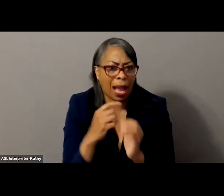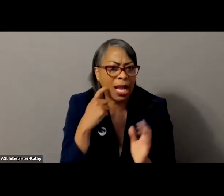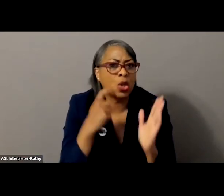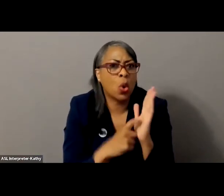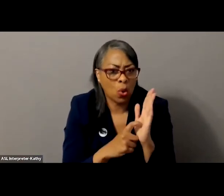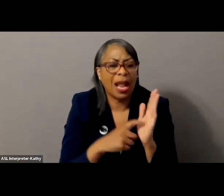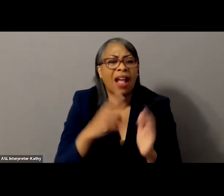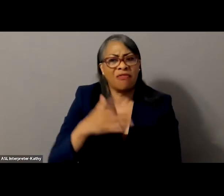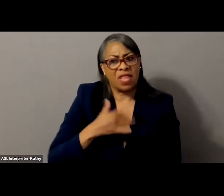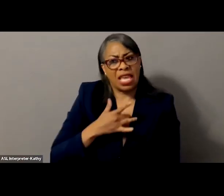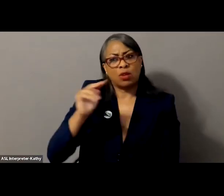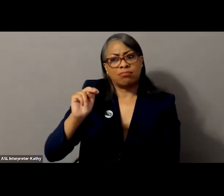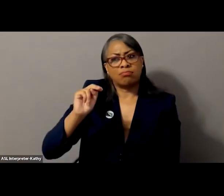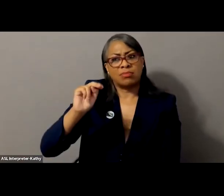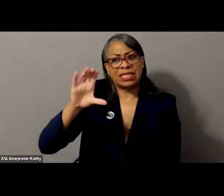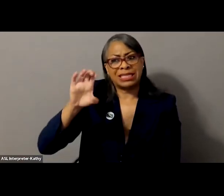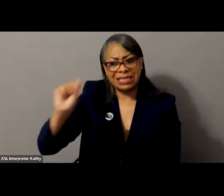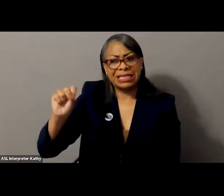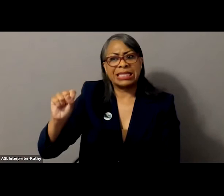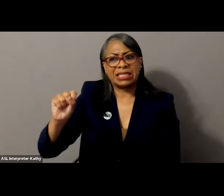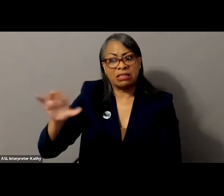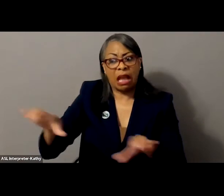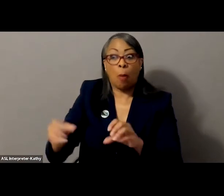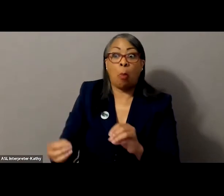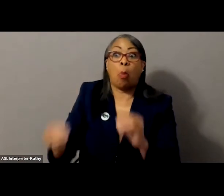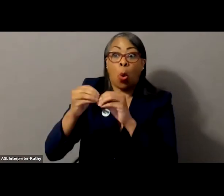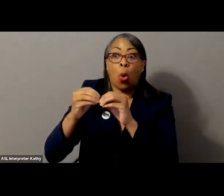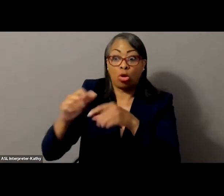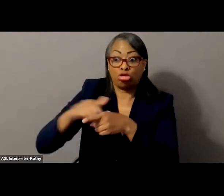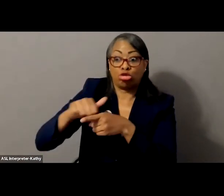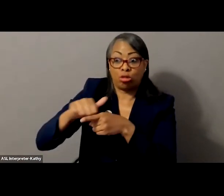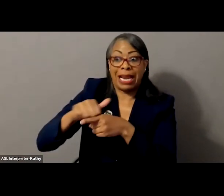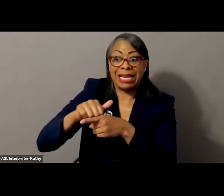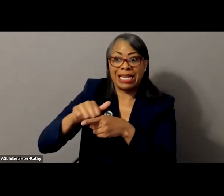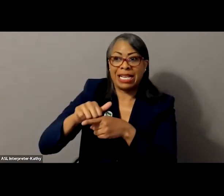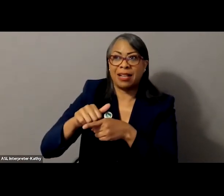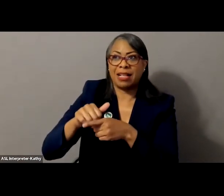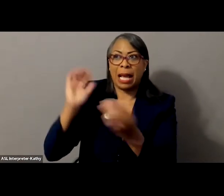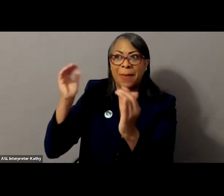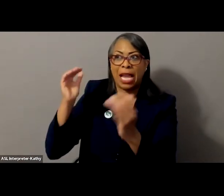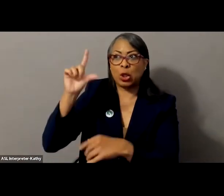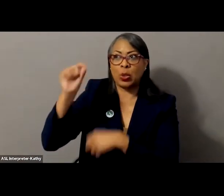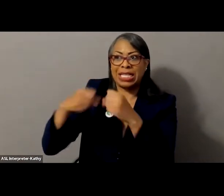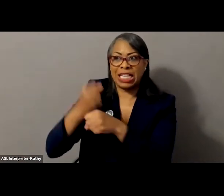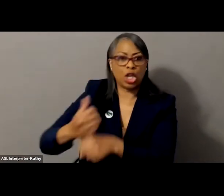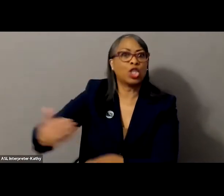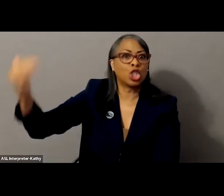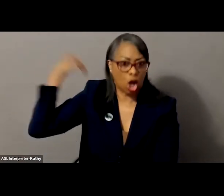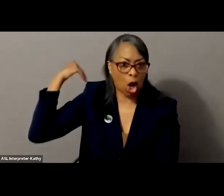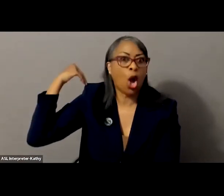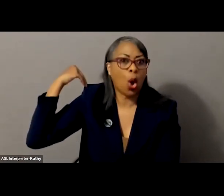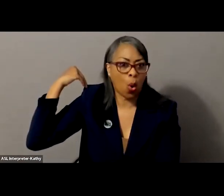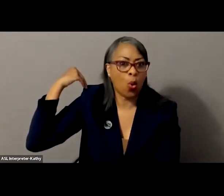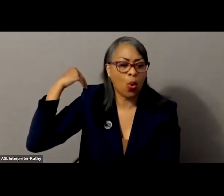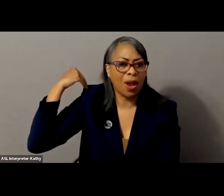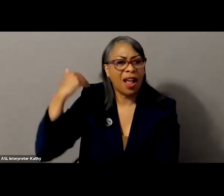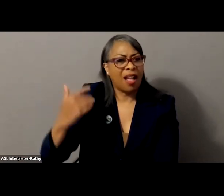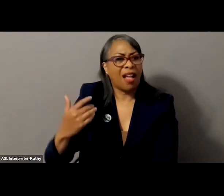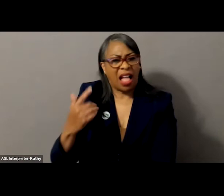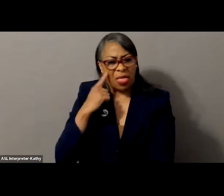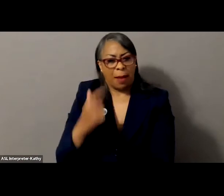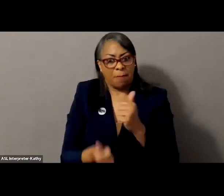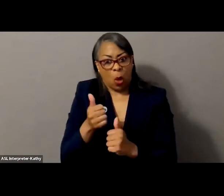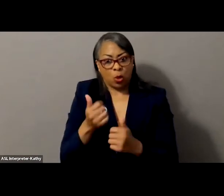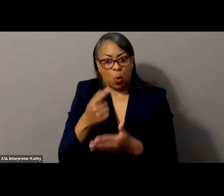has done historically more training. I'm now thinking like, 20 years ago, and there's more training on data sources and others. I think most of what we're seeing,